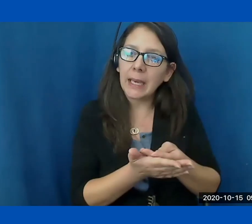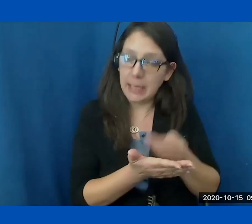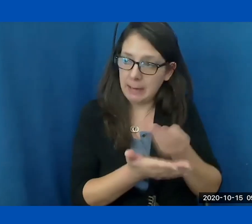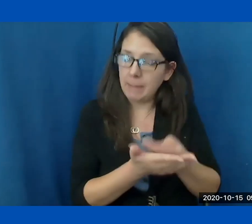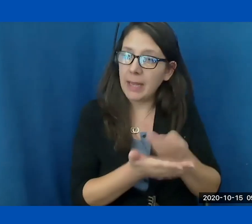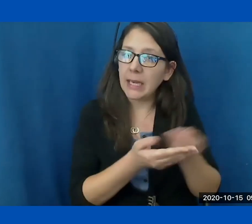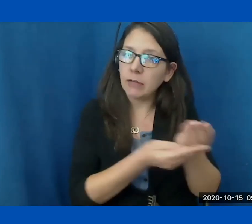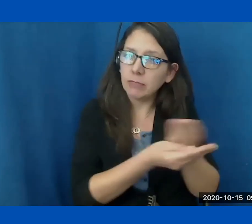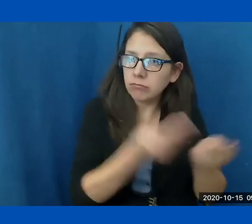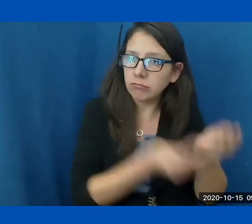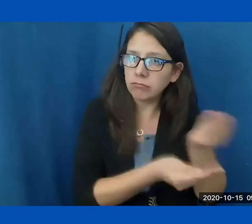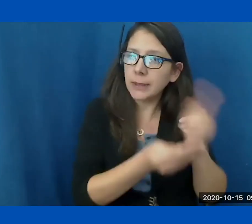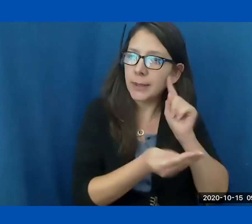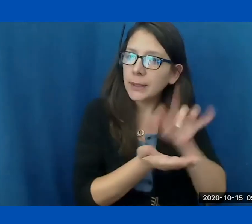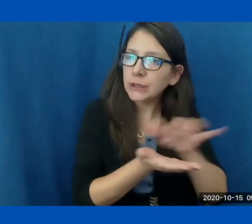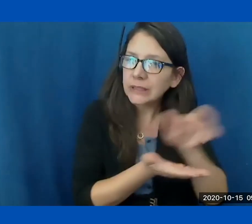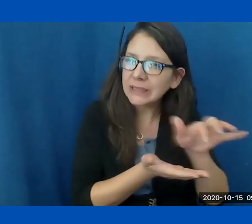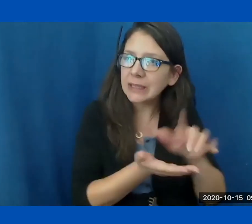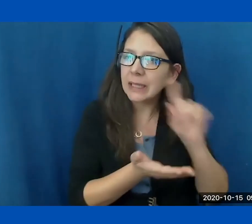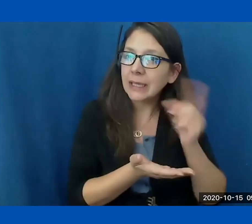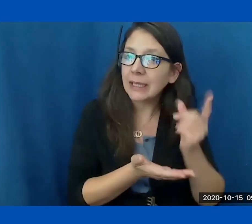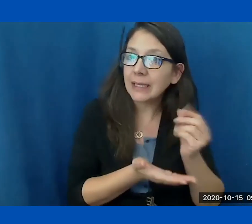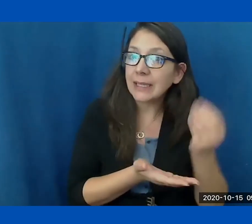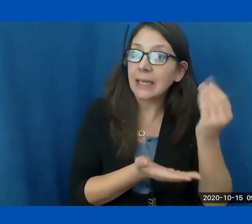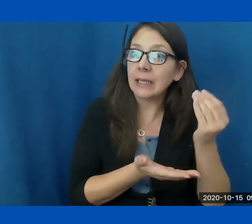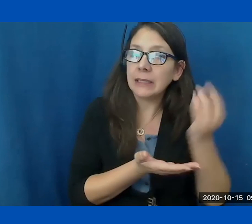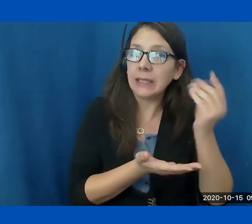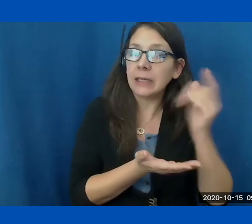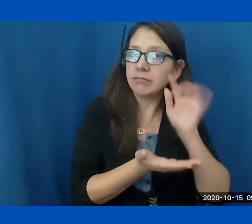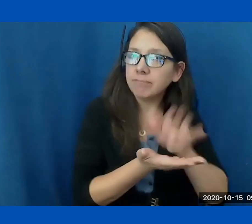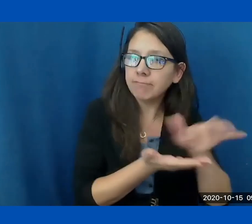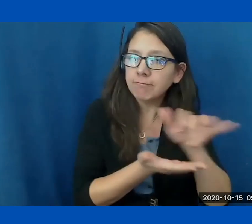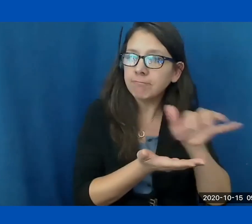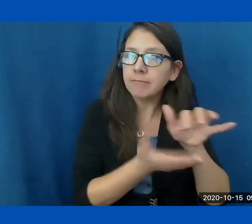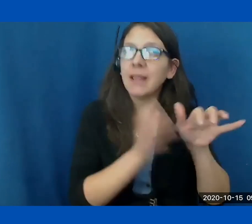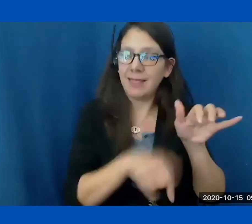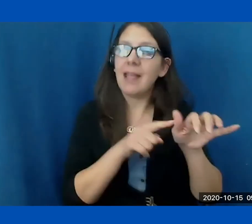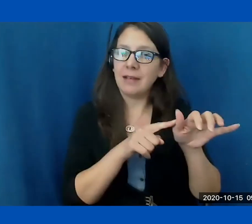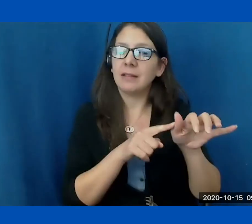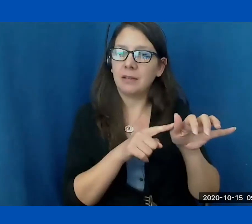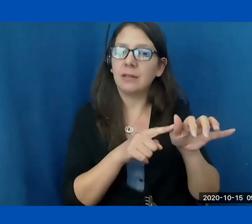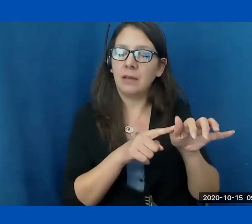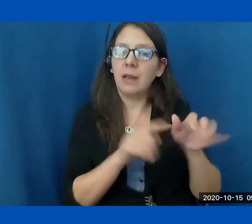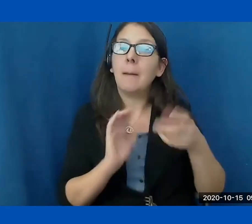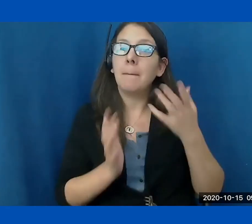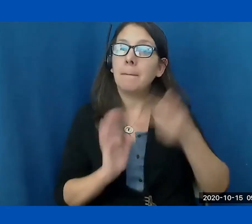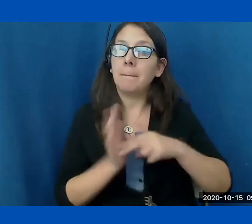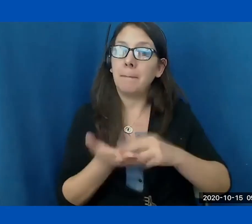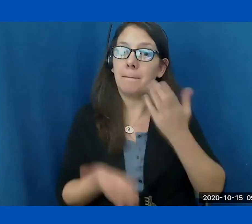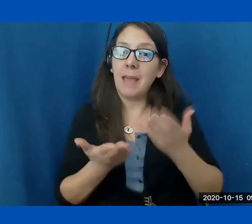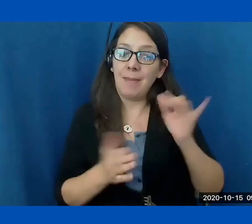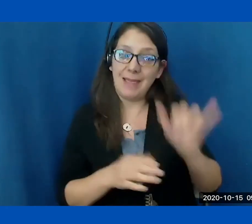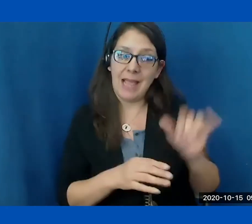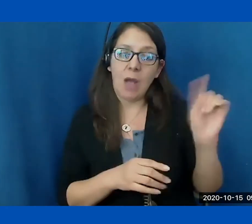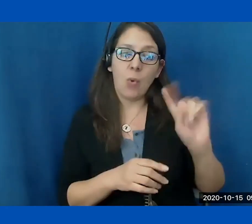are being held. That tells me that that's probably where I'm going to be headed towards in order to order or to tell them what I want,